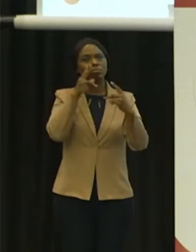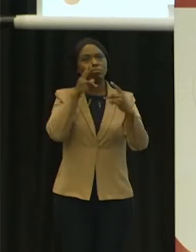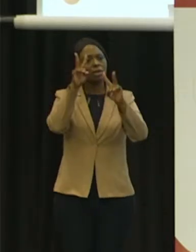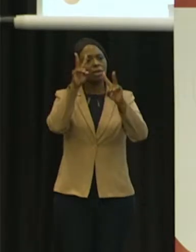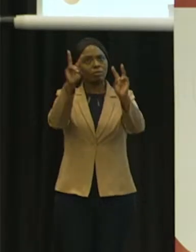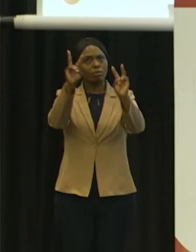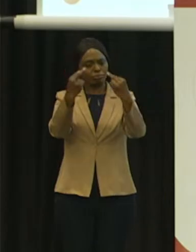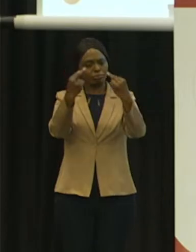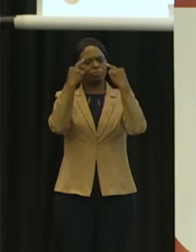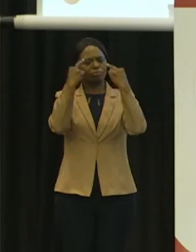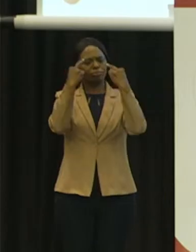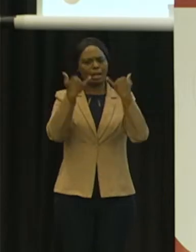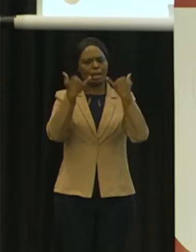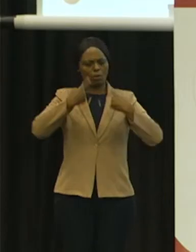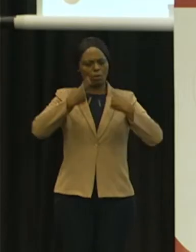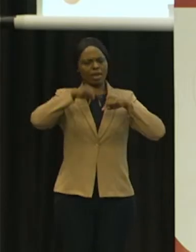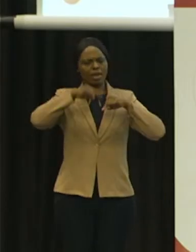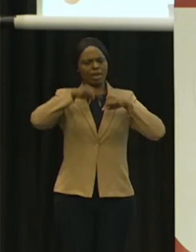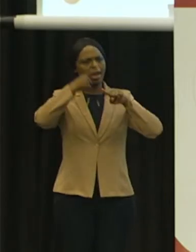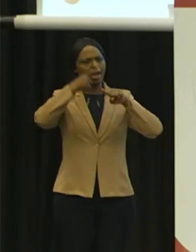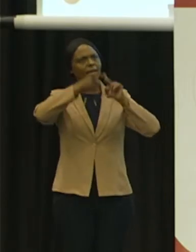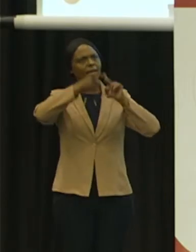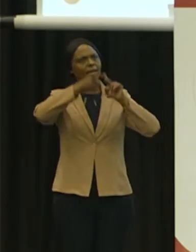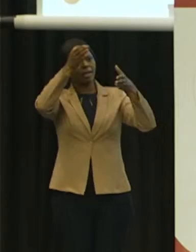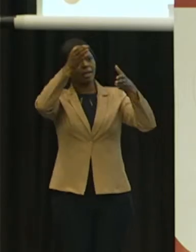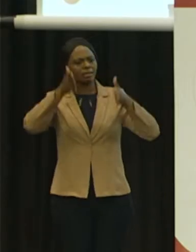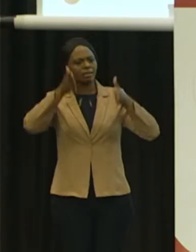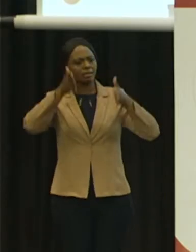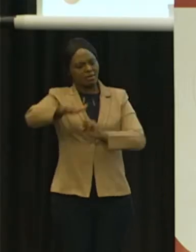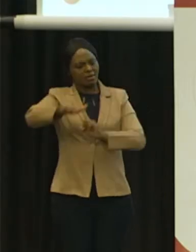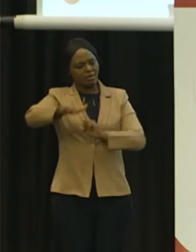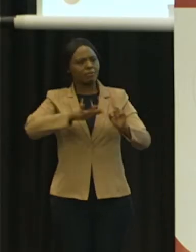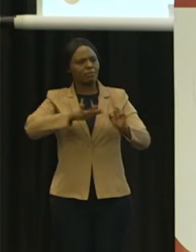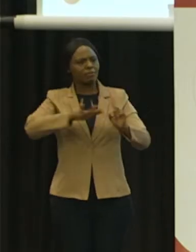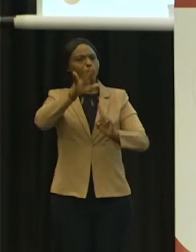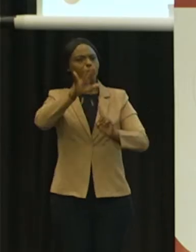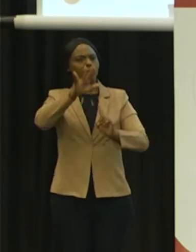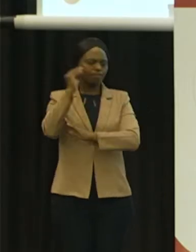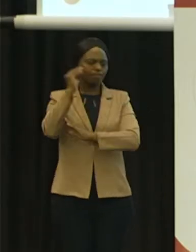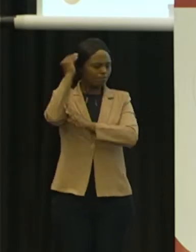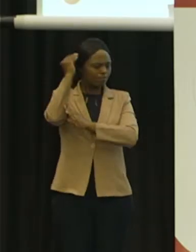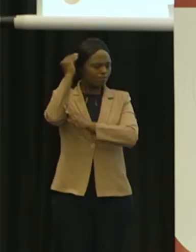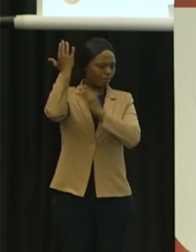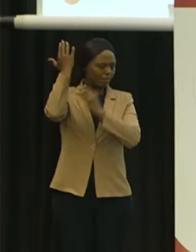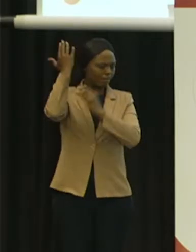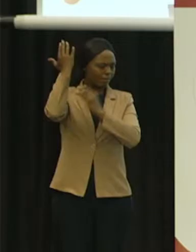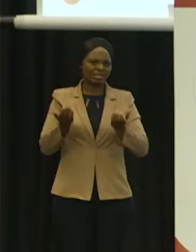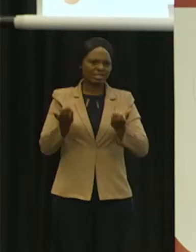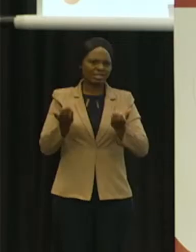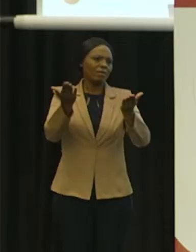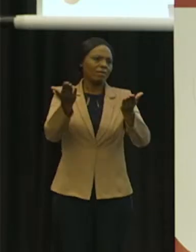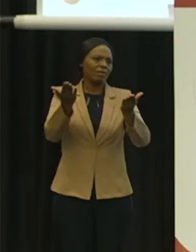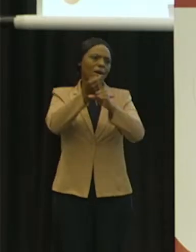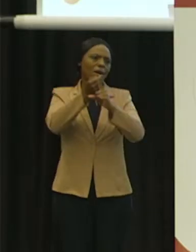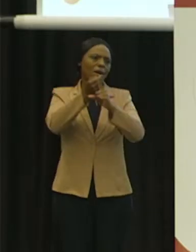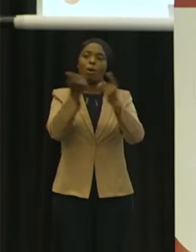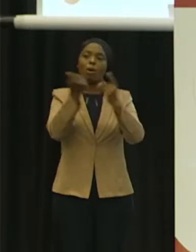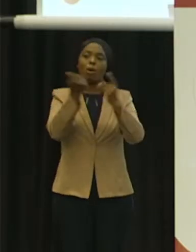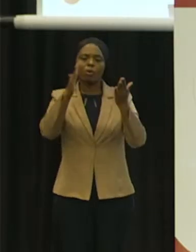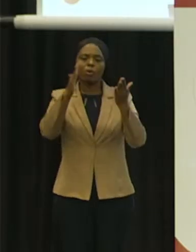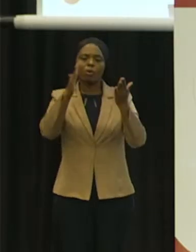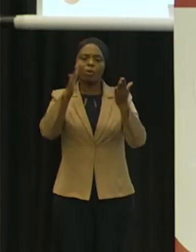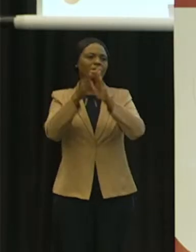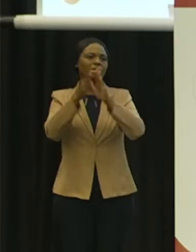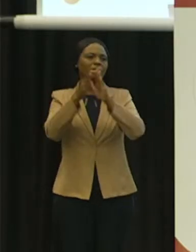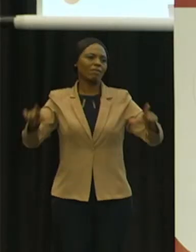as experts in the field and recognize that we bring a lot to, service delivery at a community level, but also